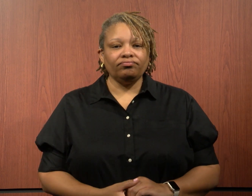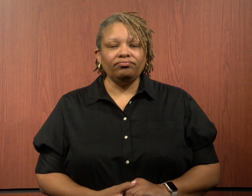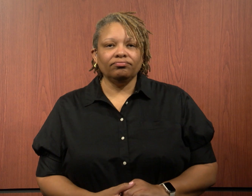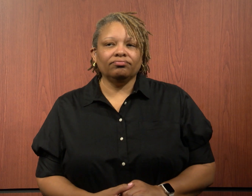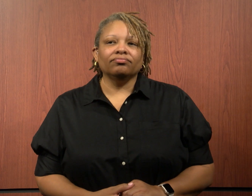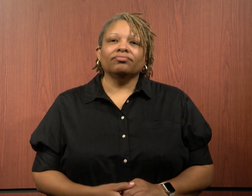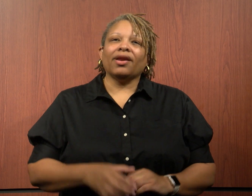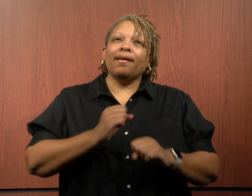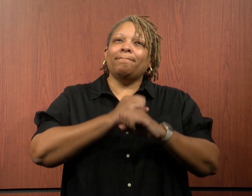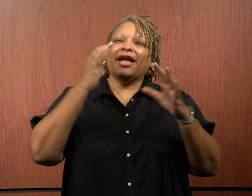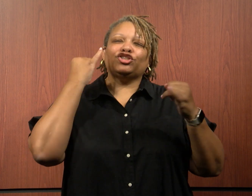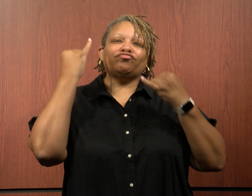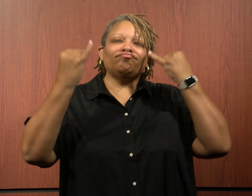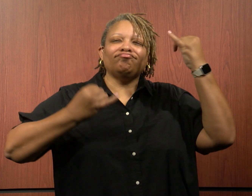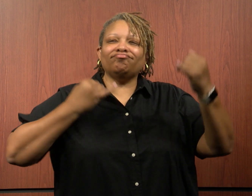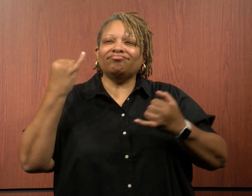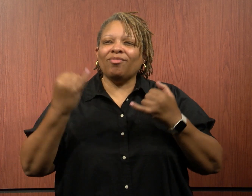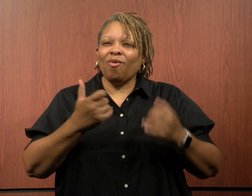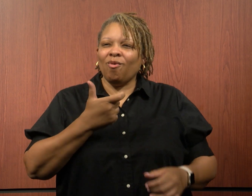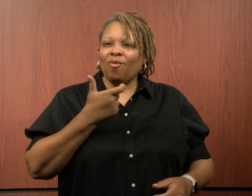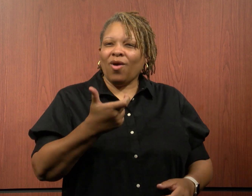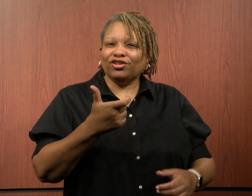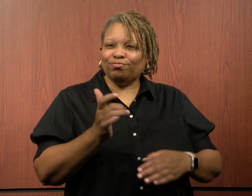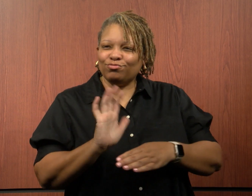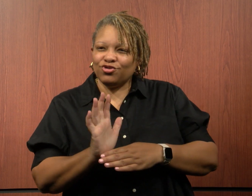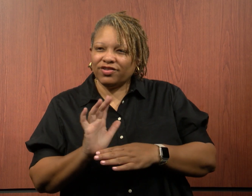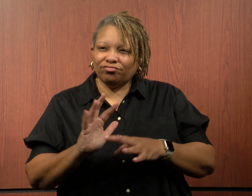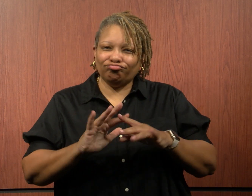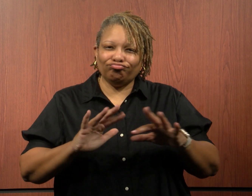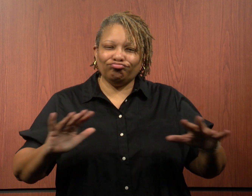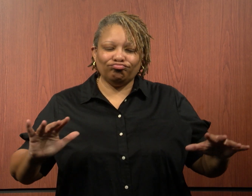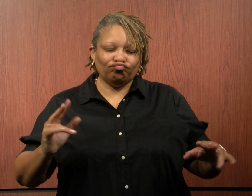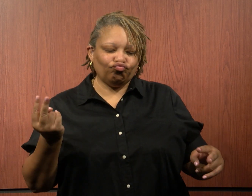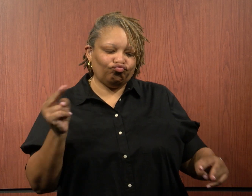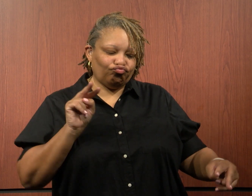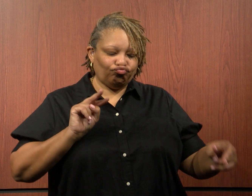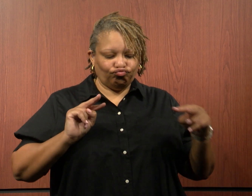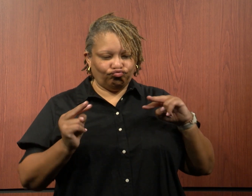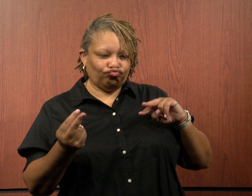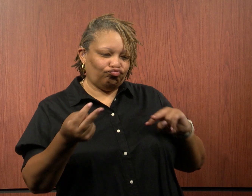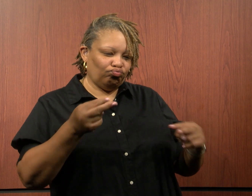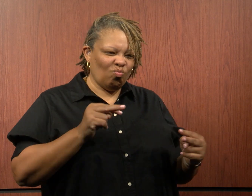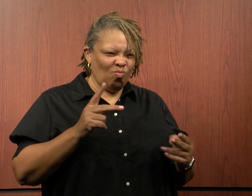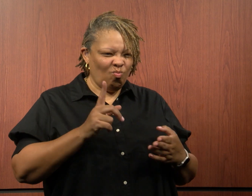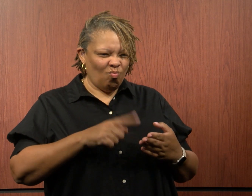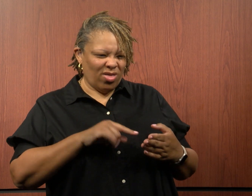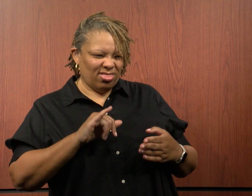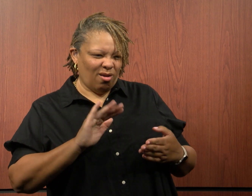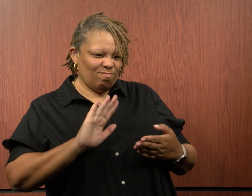from different camera angles. You get a richer 3D view of the story. Similarly, the Gospels